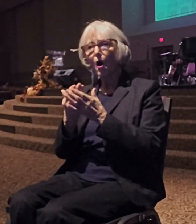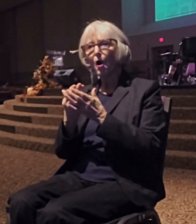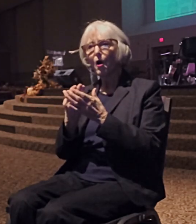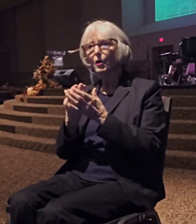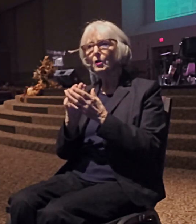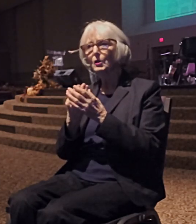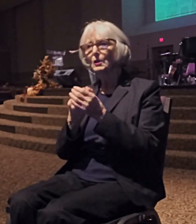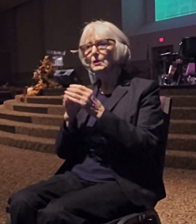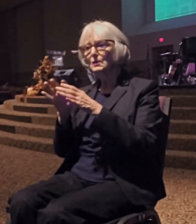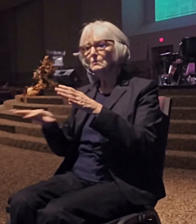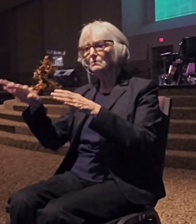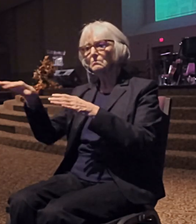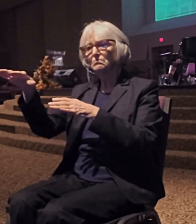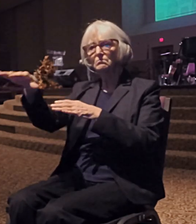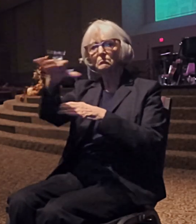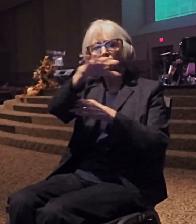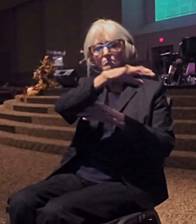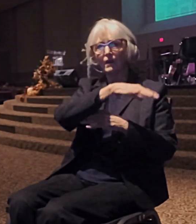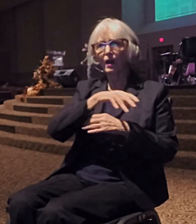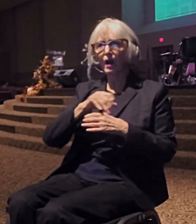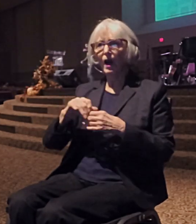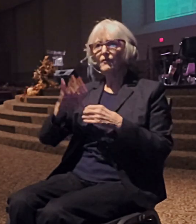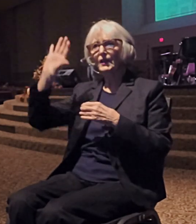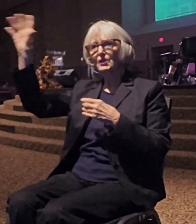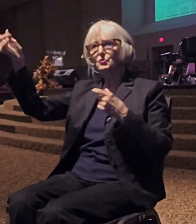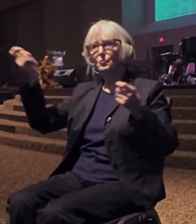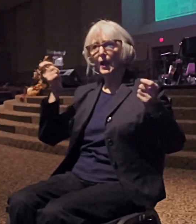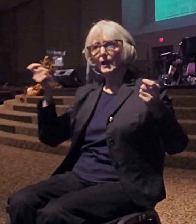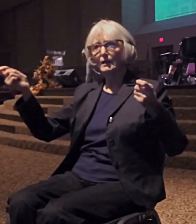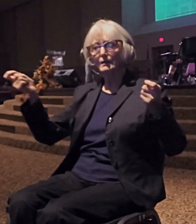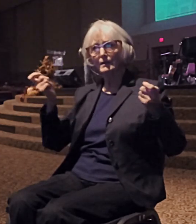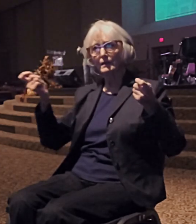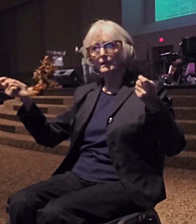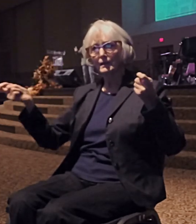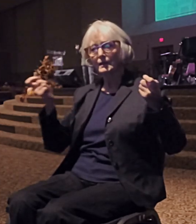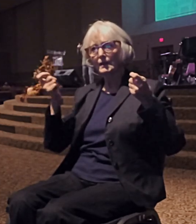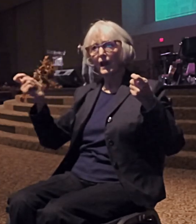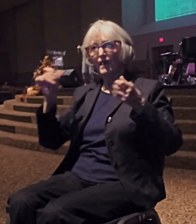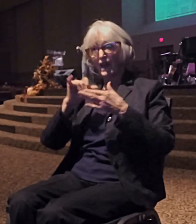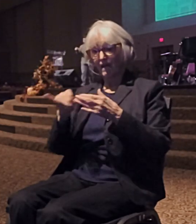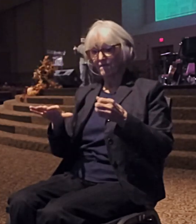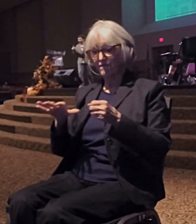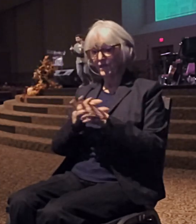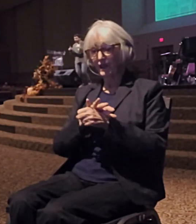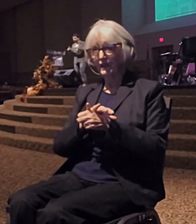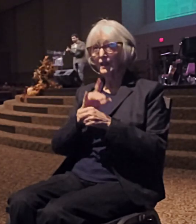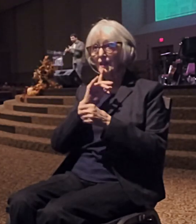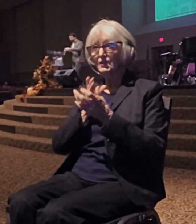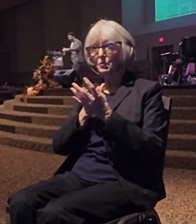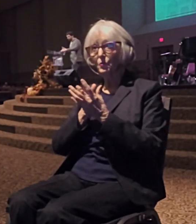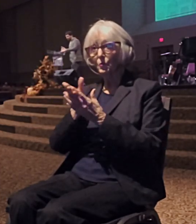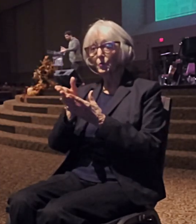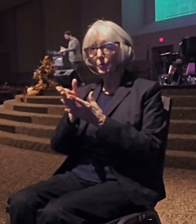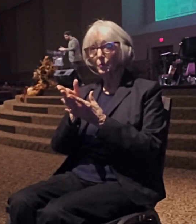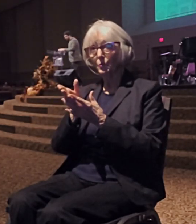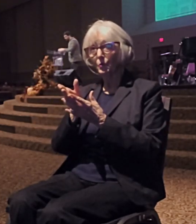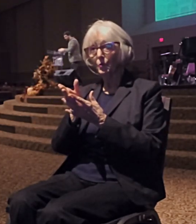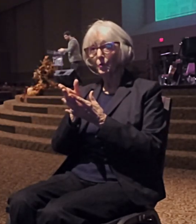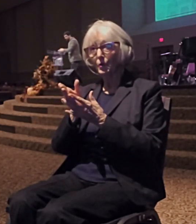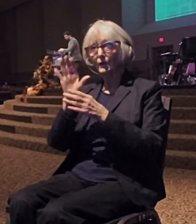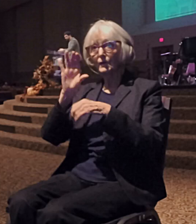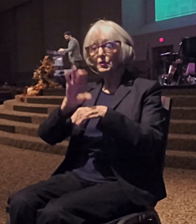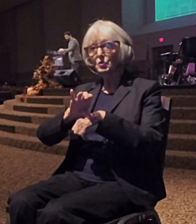of creation with his reign. And it says this here, that filling is through